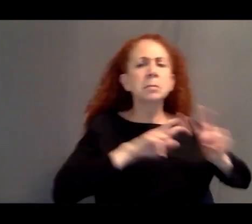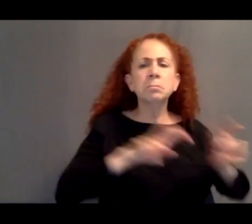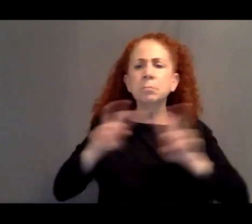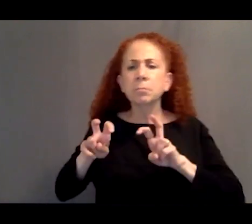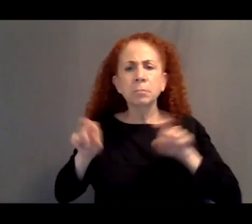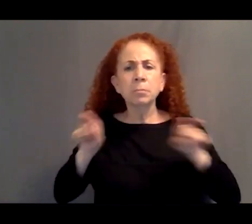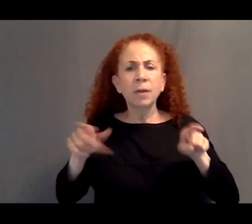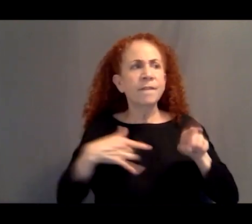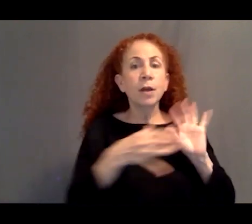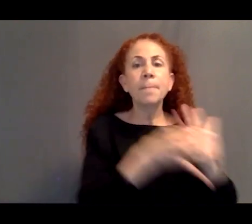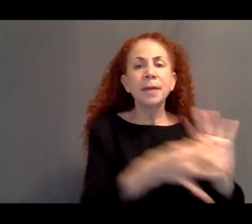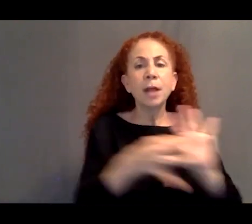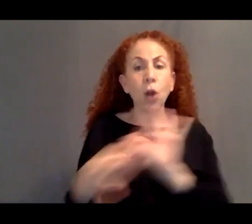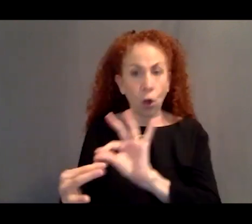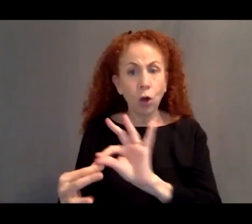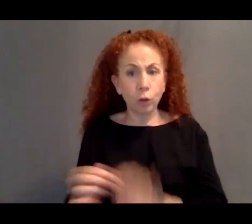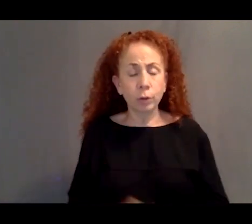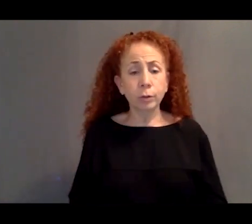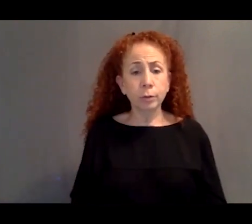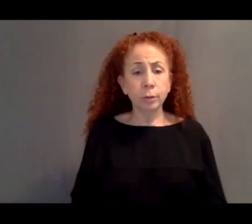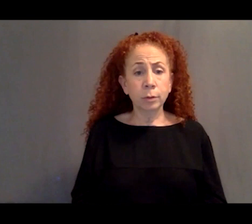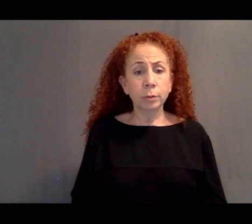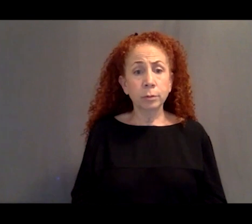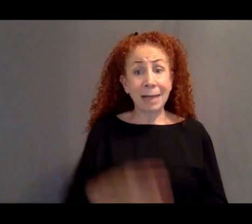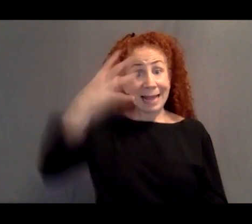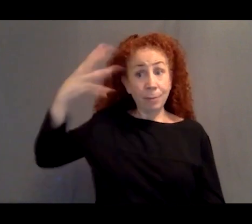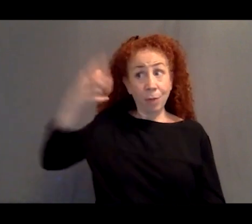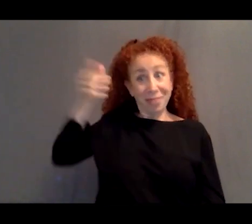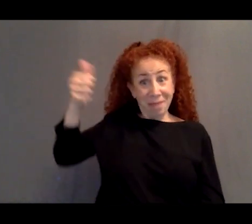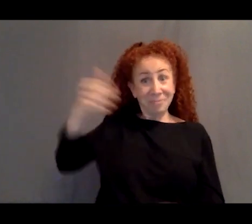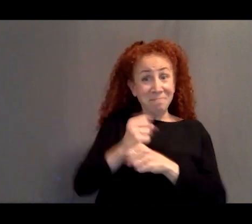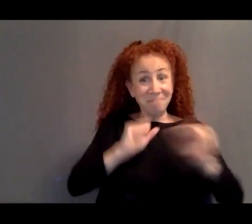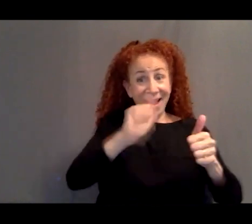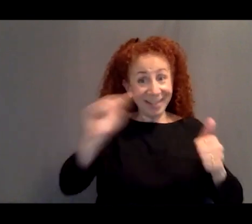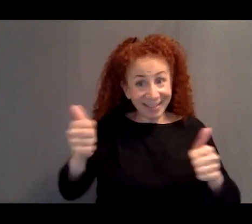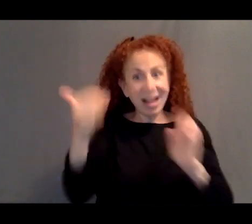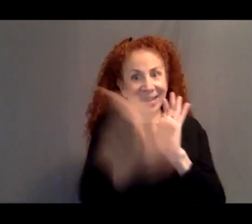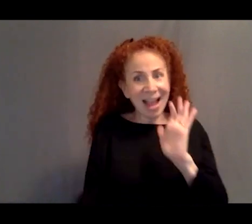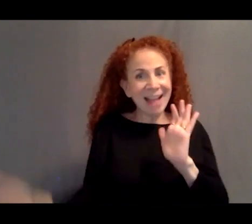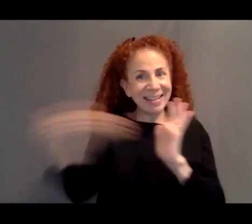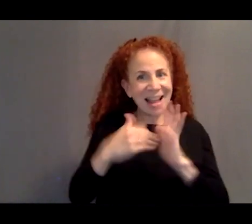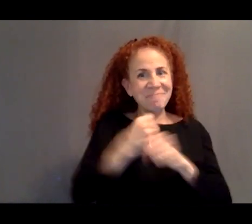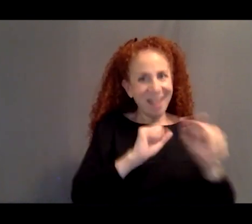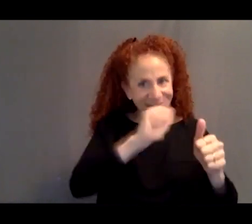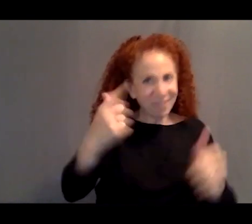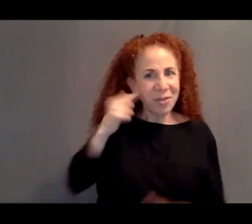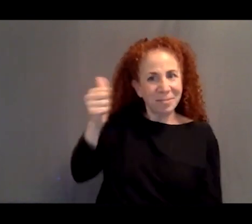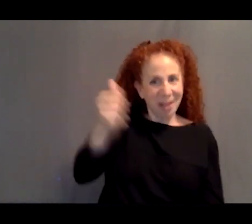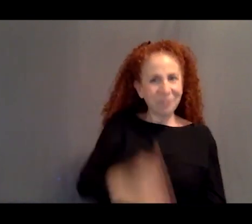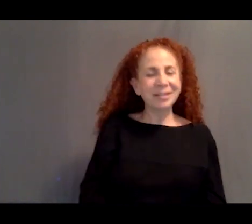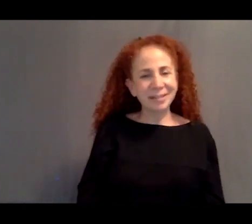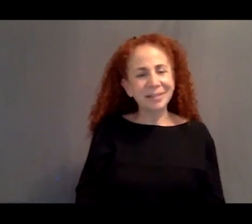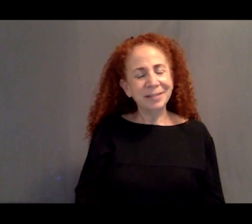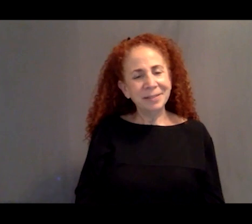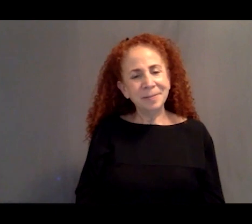of belonging that immigrants themselves create and recreate in their lives.